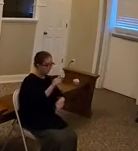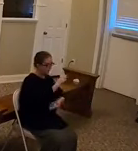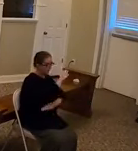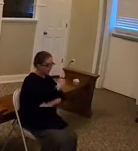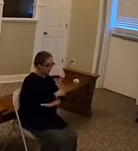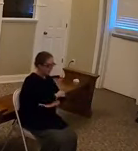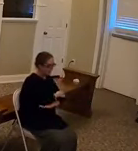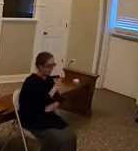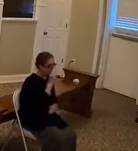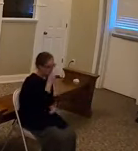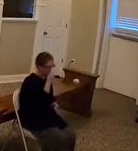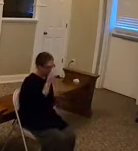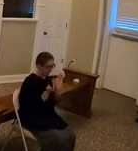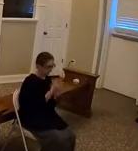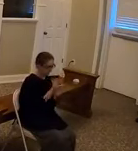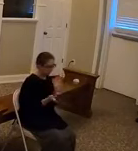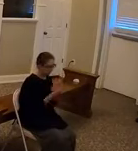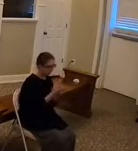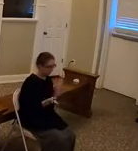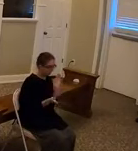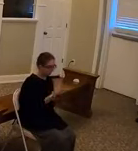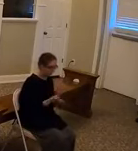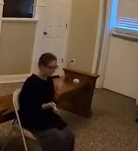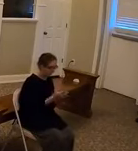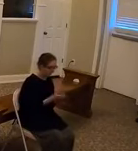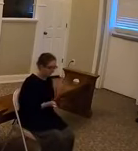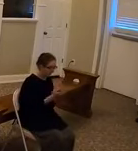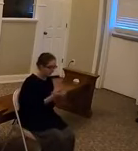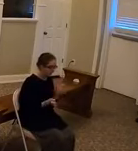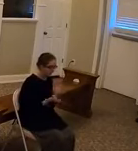the king's table. Hallelujah.